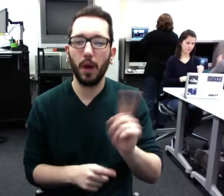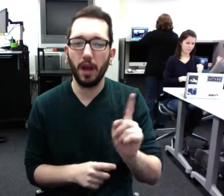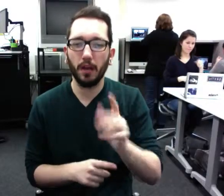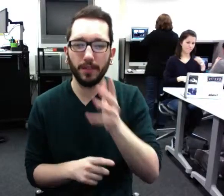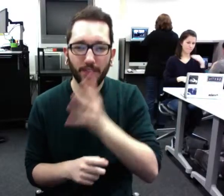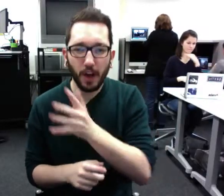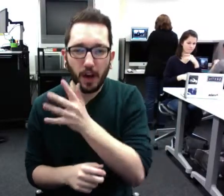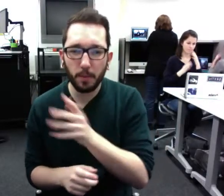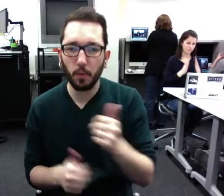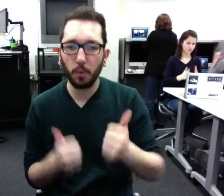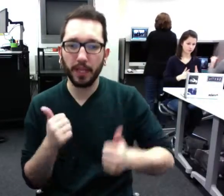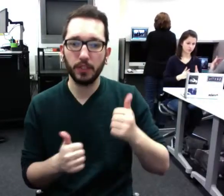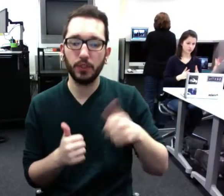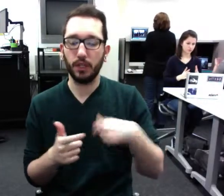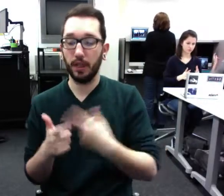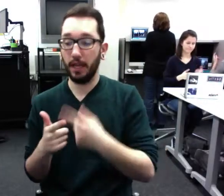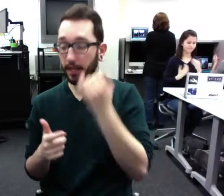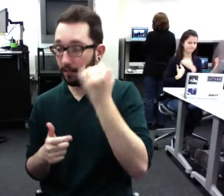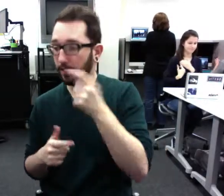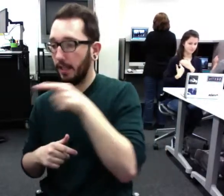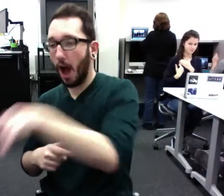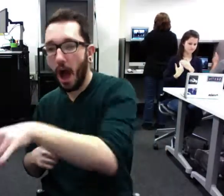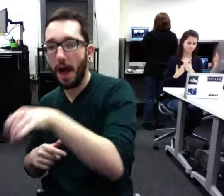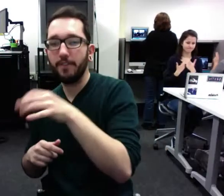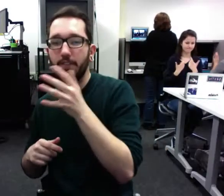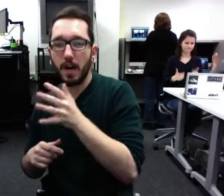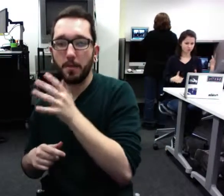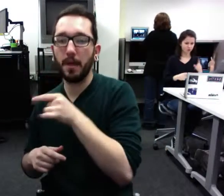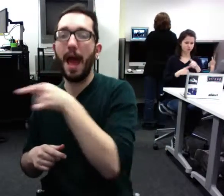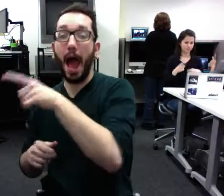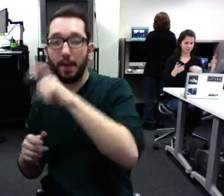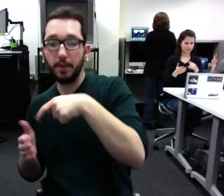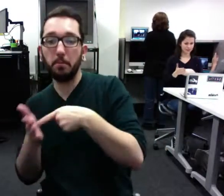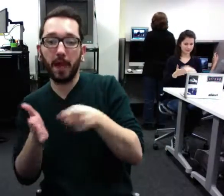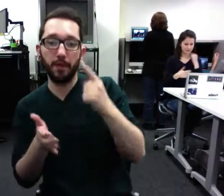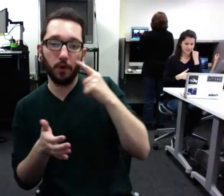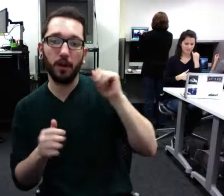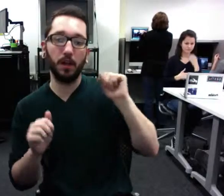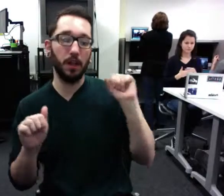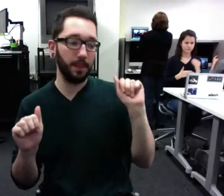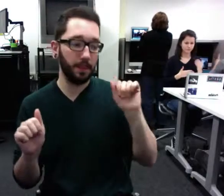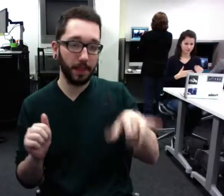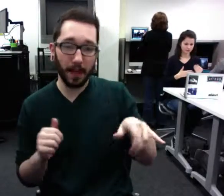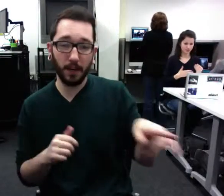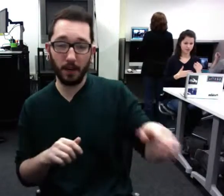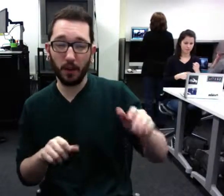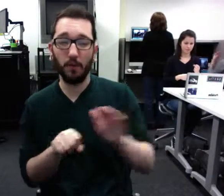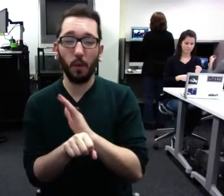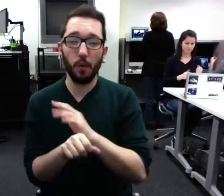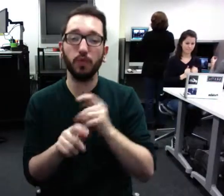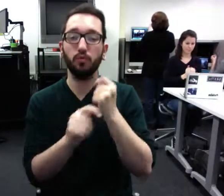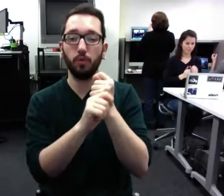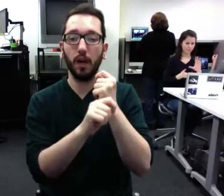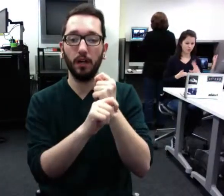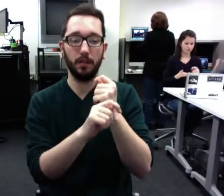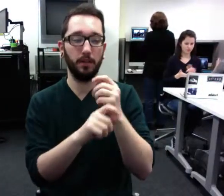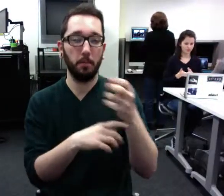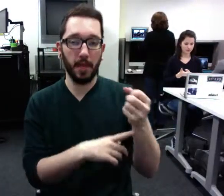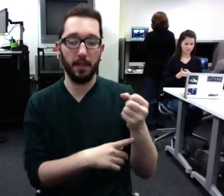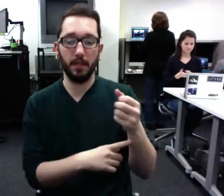whole truckload of milk. There's huge penalties if you sell milk with antibiotics. And that system is really working well. That whole truck